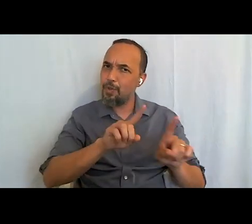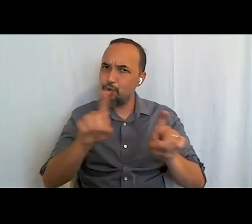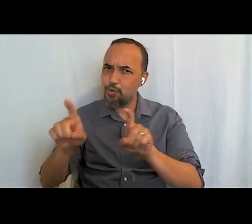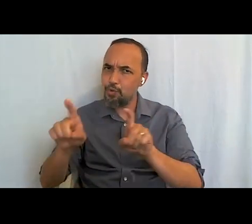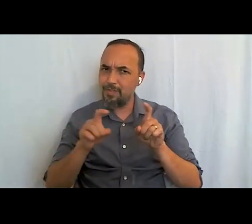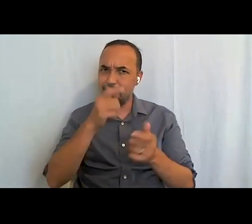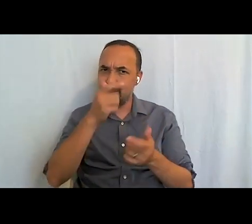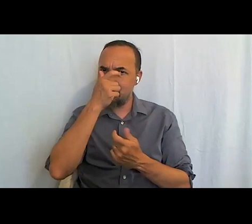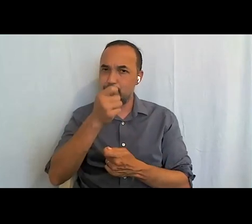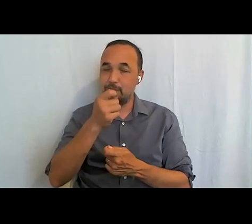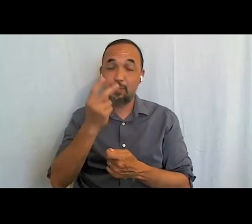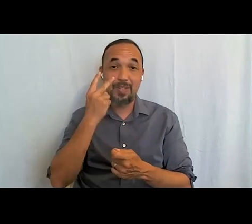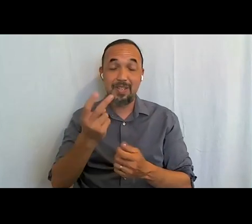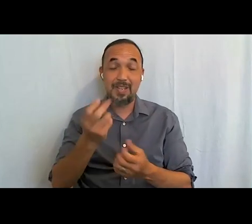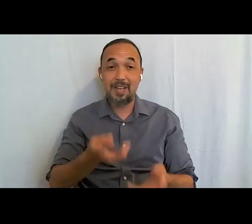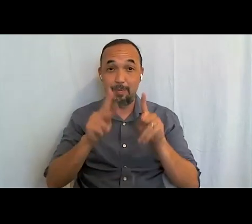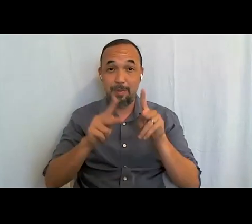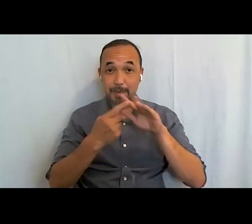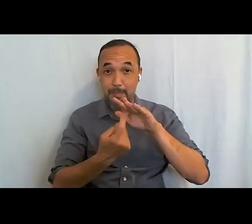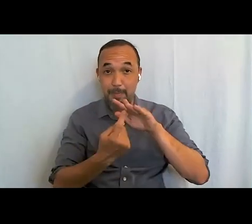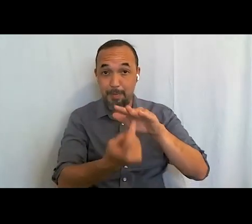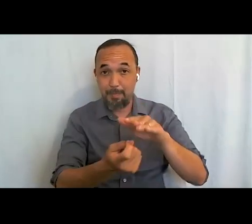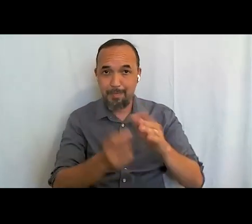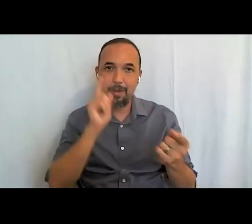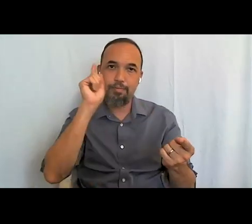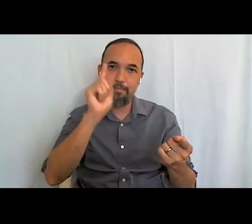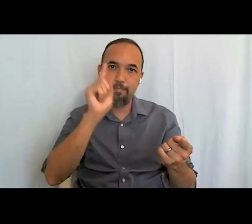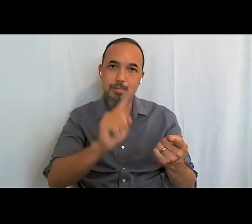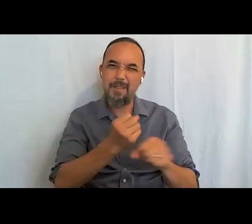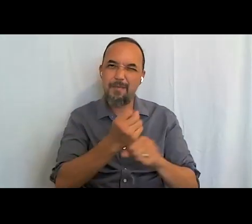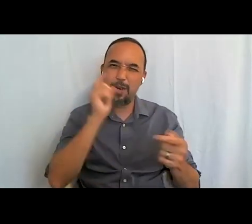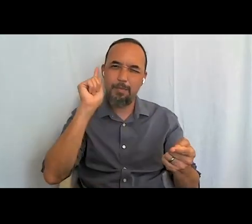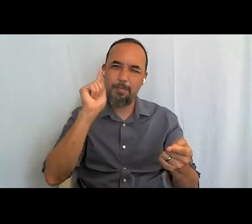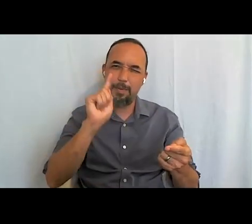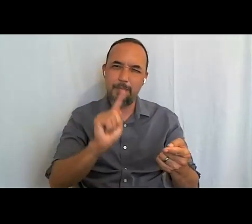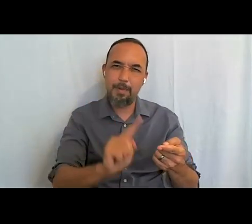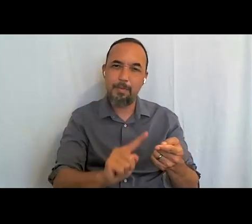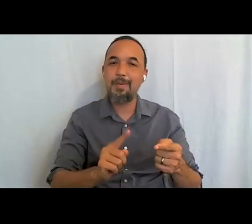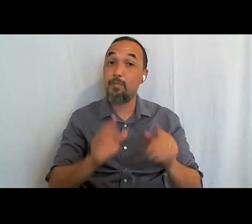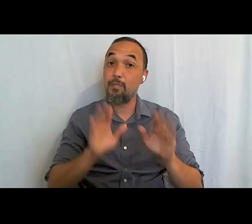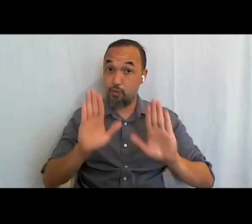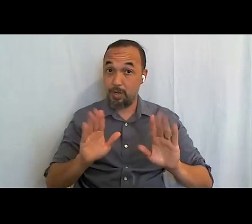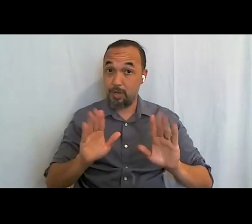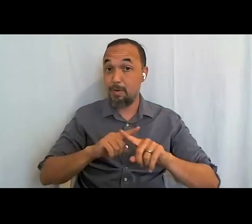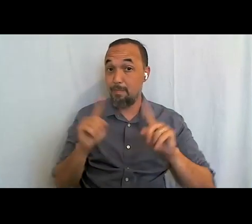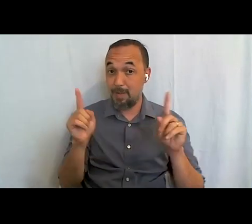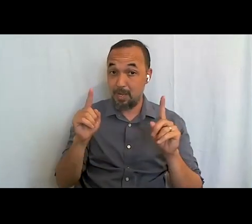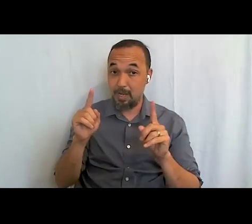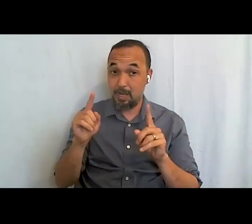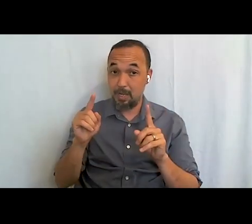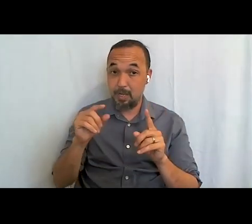year, and the total number per team reduces each year, which is great. But there's still, ghosts are people